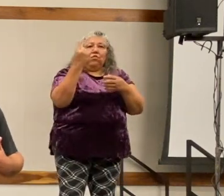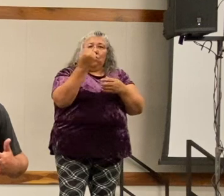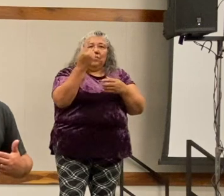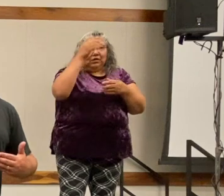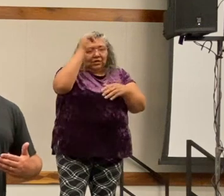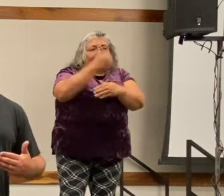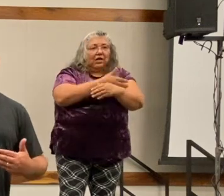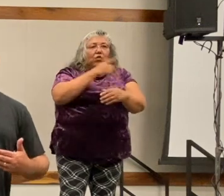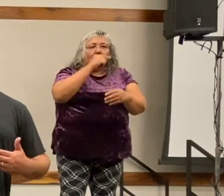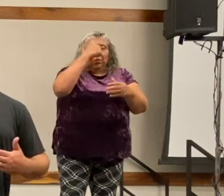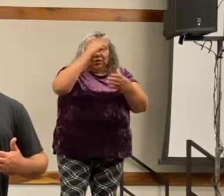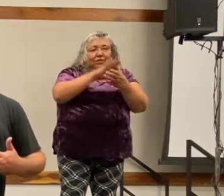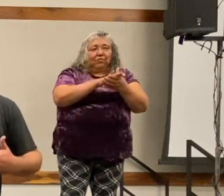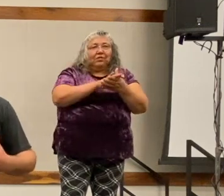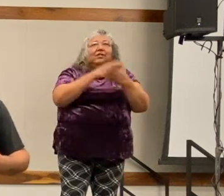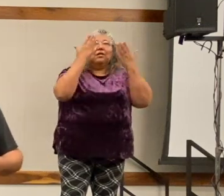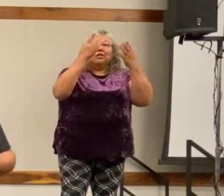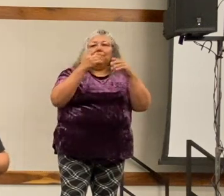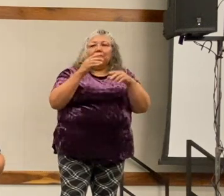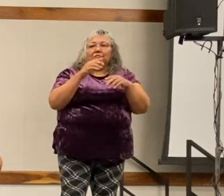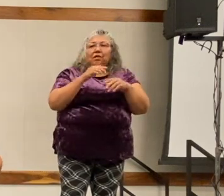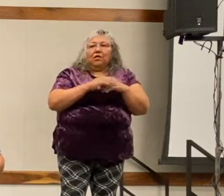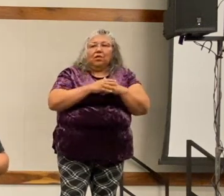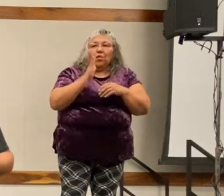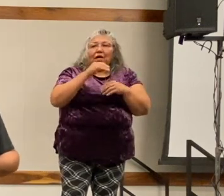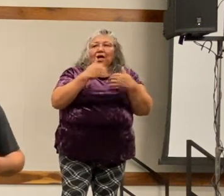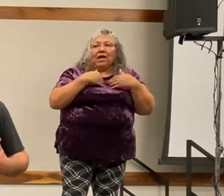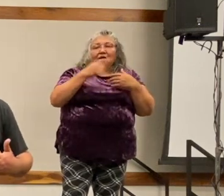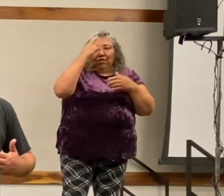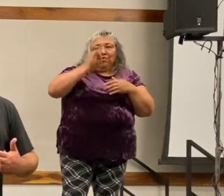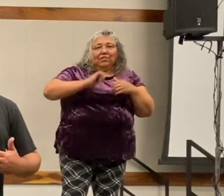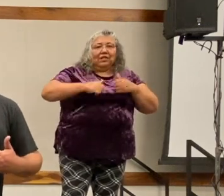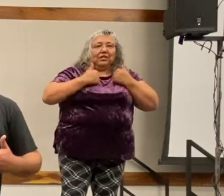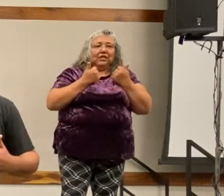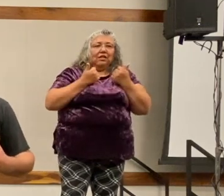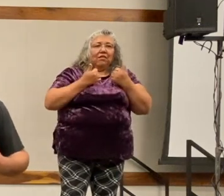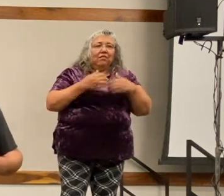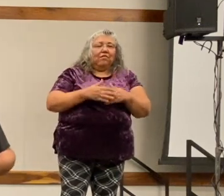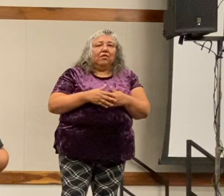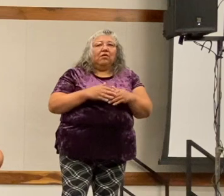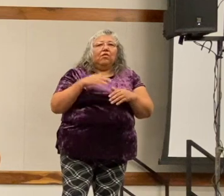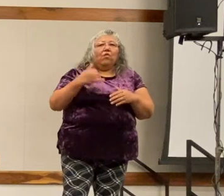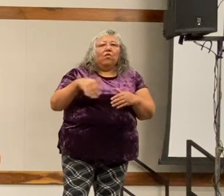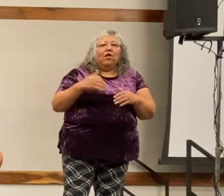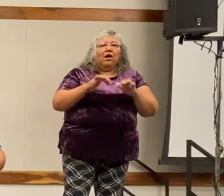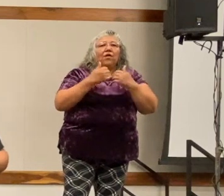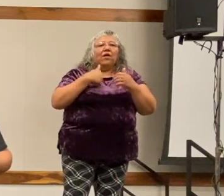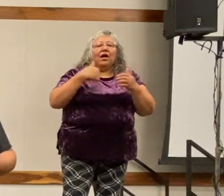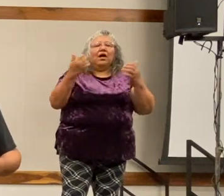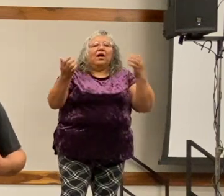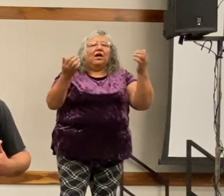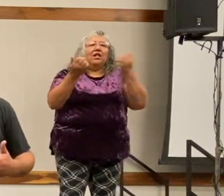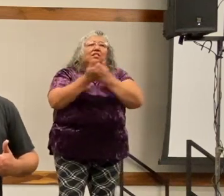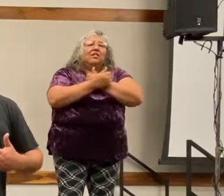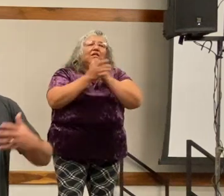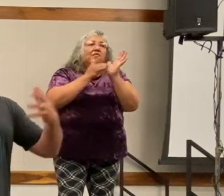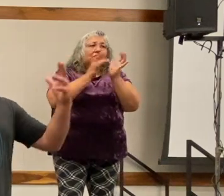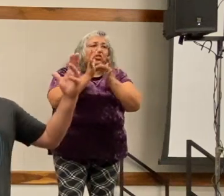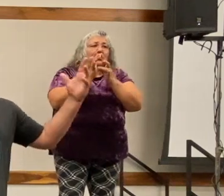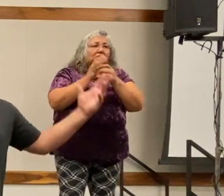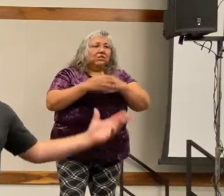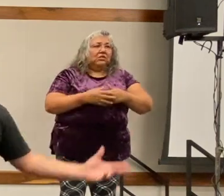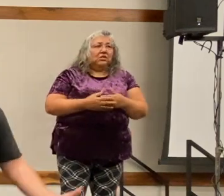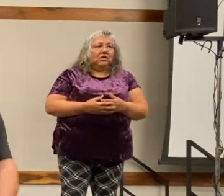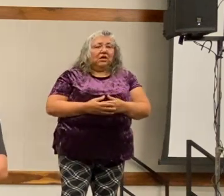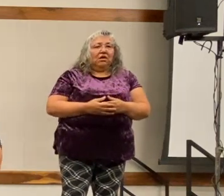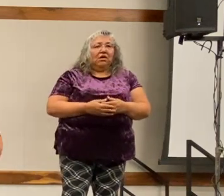that whoever believes in him will not perish but have everlasting life. Oh, how I love Jesus. Jesus